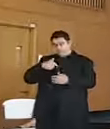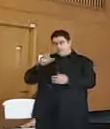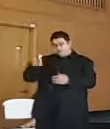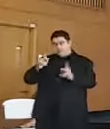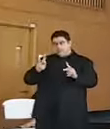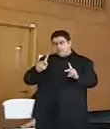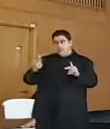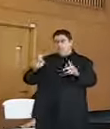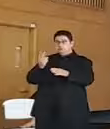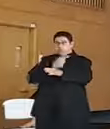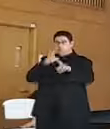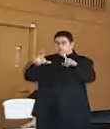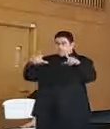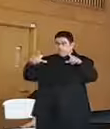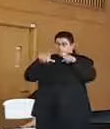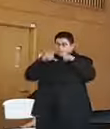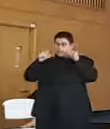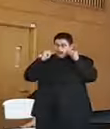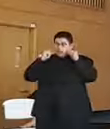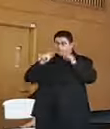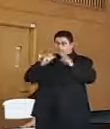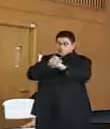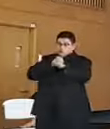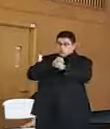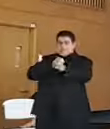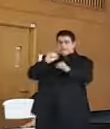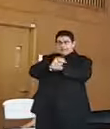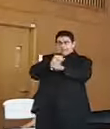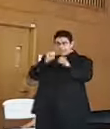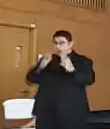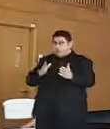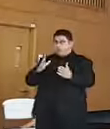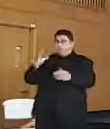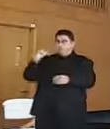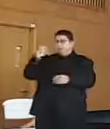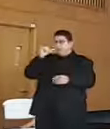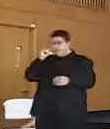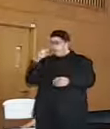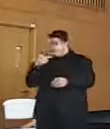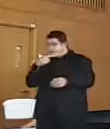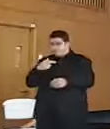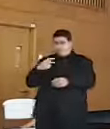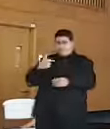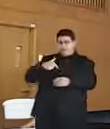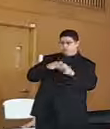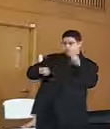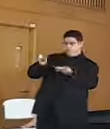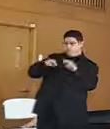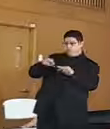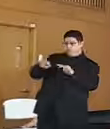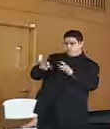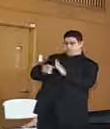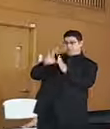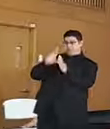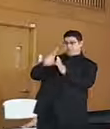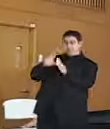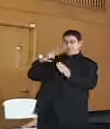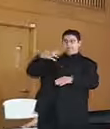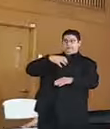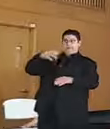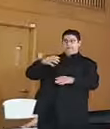We need to protect employees at bars and restaurants. We're monitoring them. We're reviewing complaints and